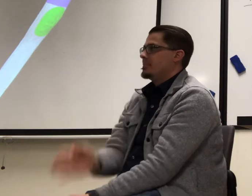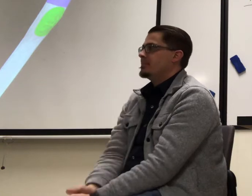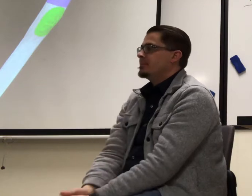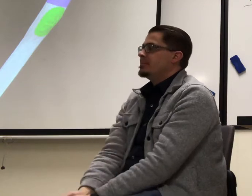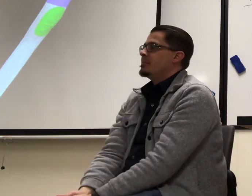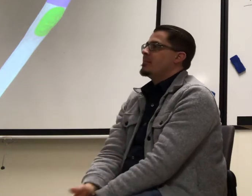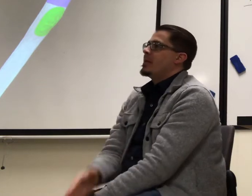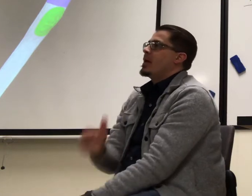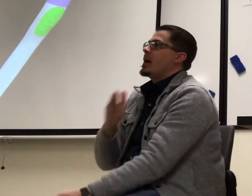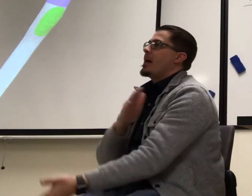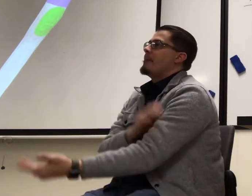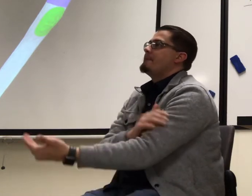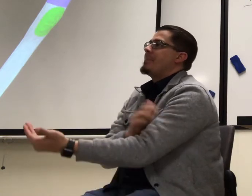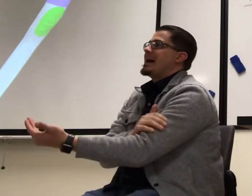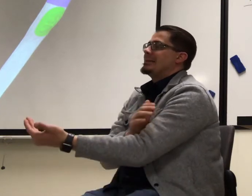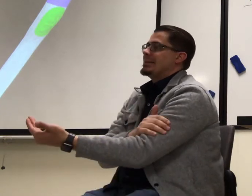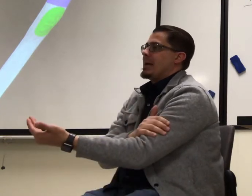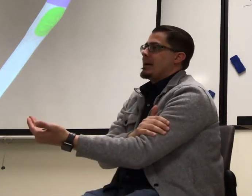biceps